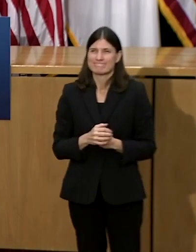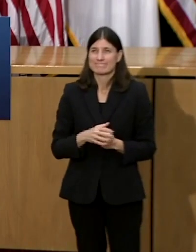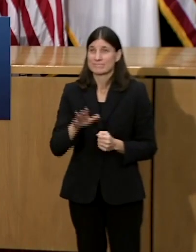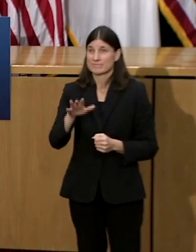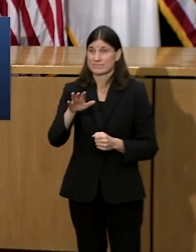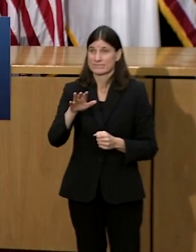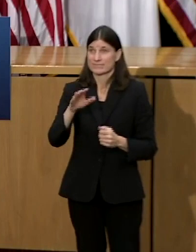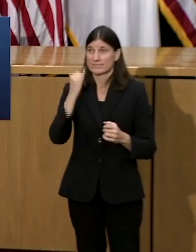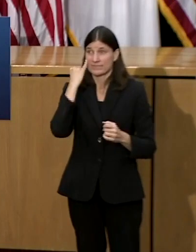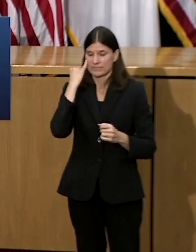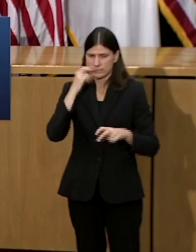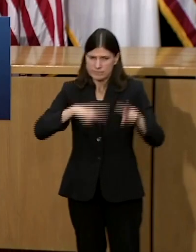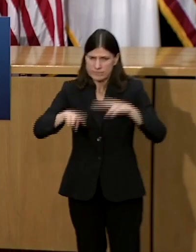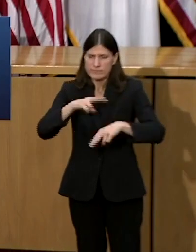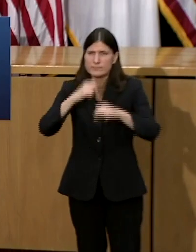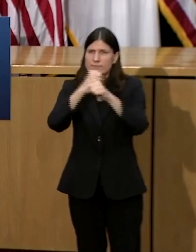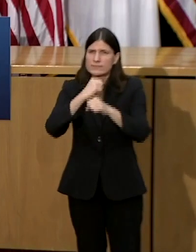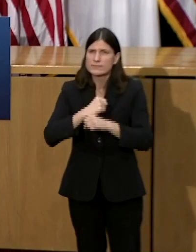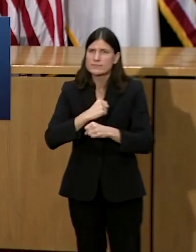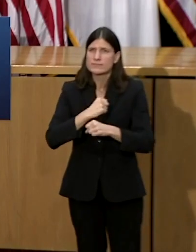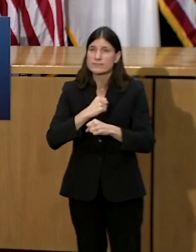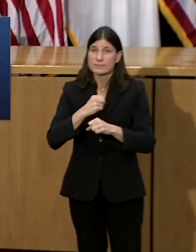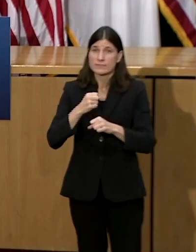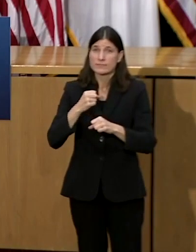Let's put it that way.